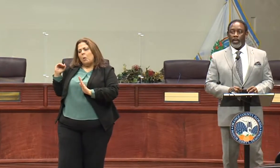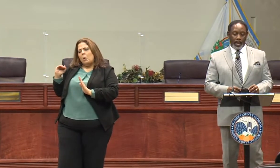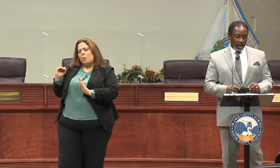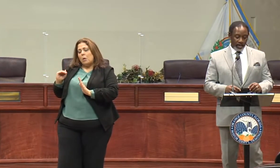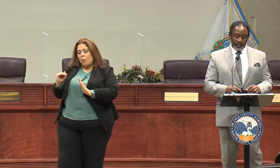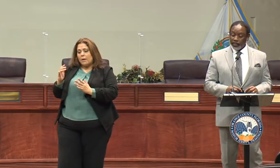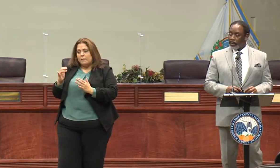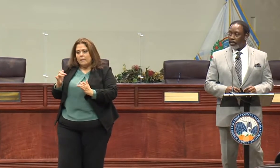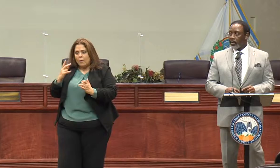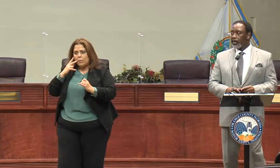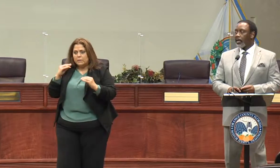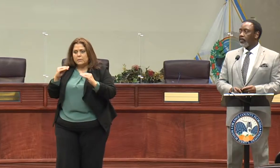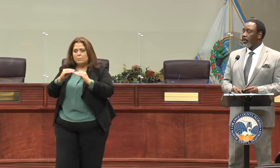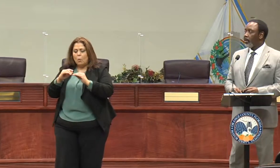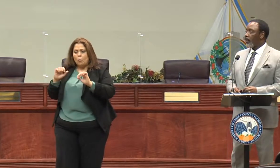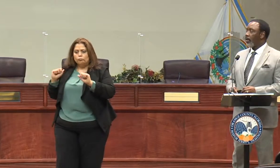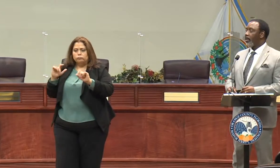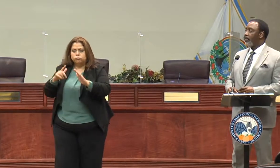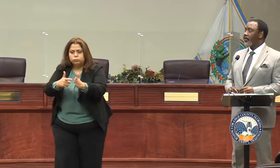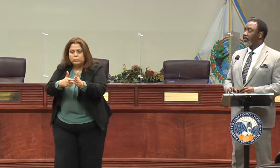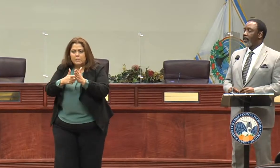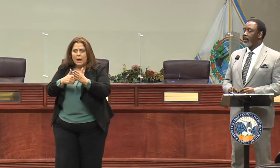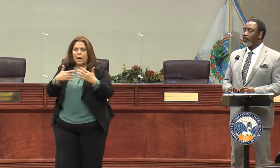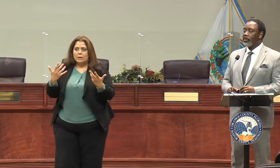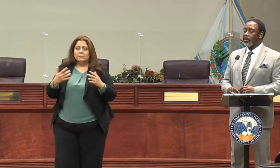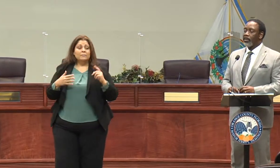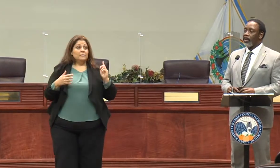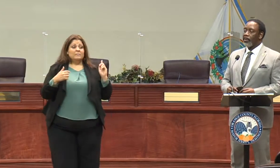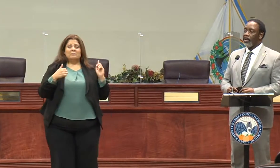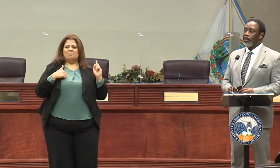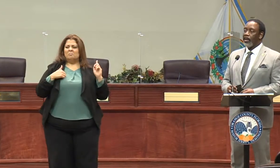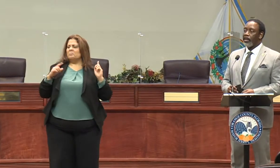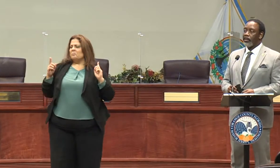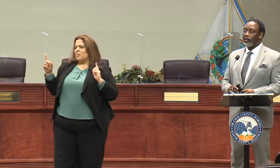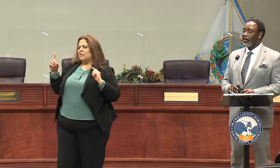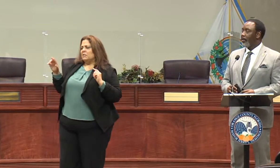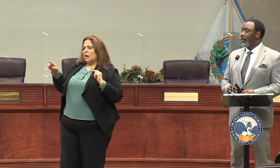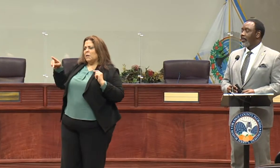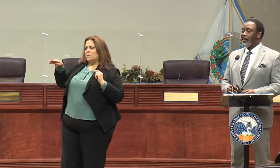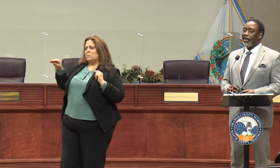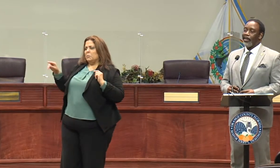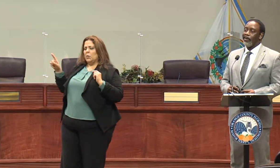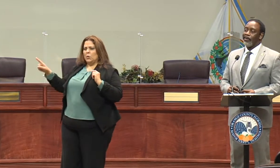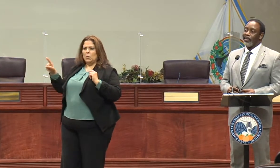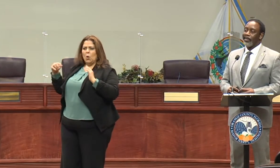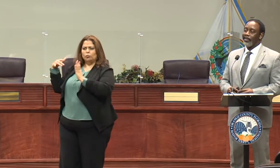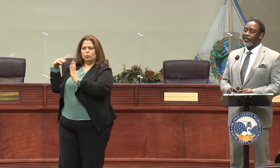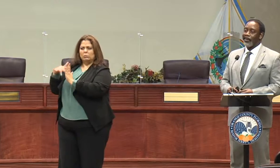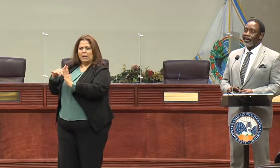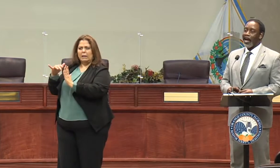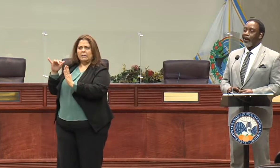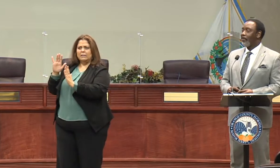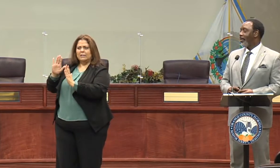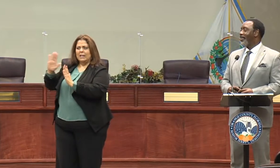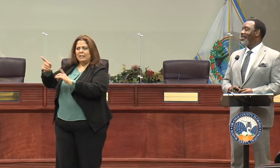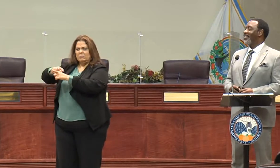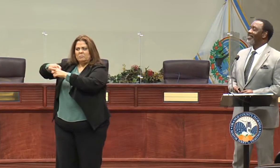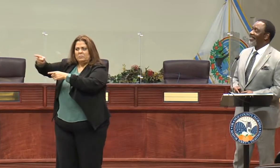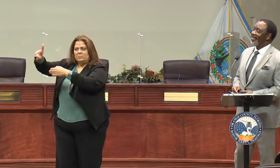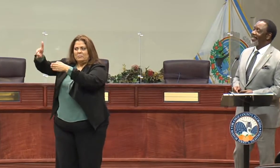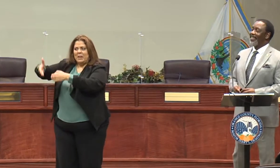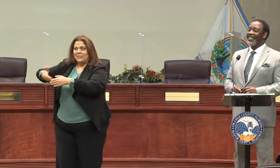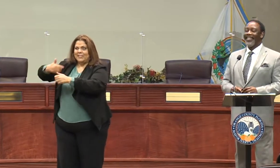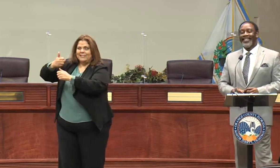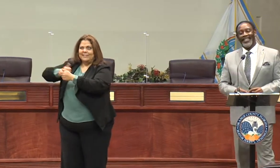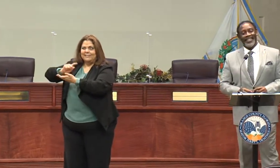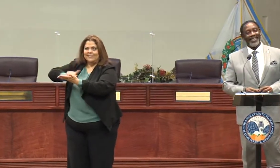I'll defer to Dr. Pino on it. He studies with his epidemiologists the data on this hourly.